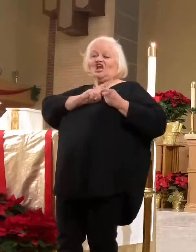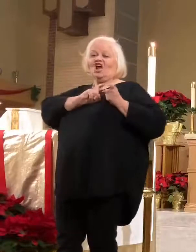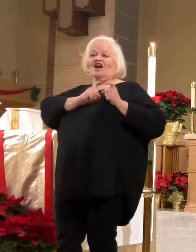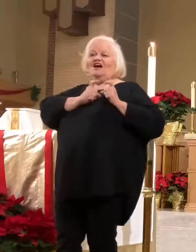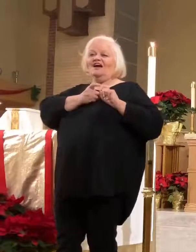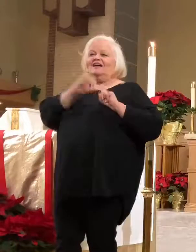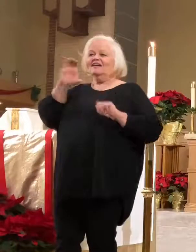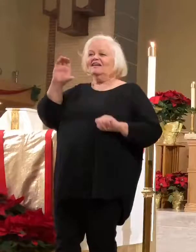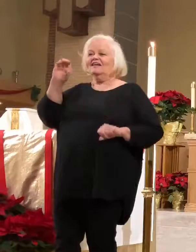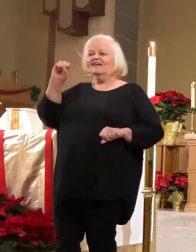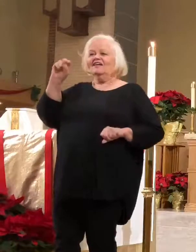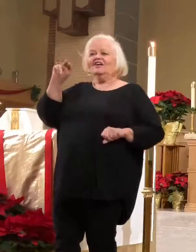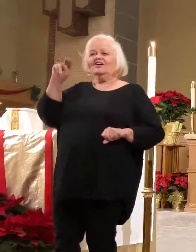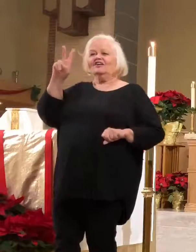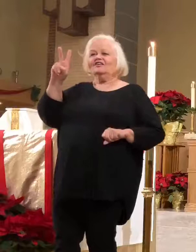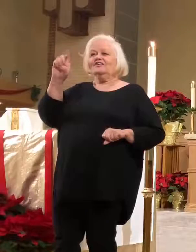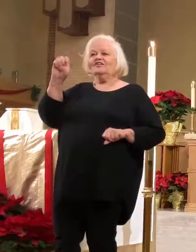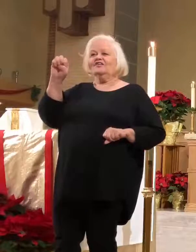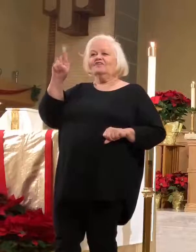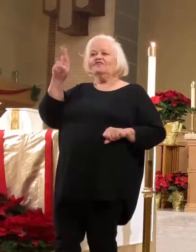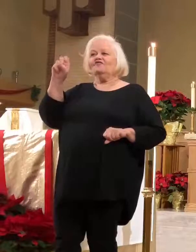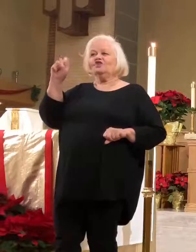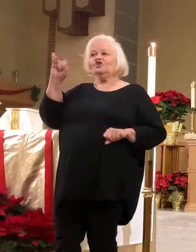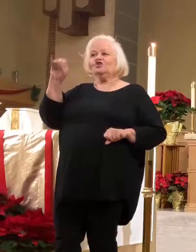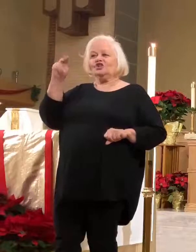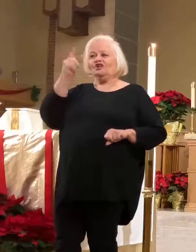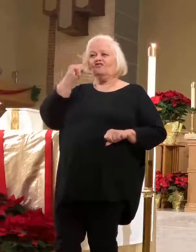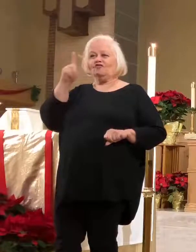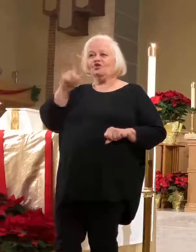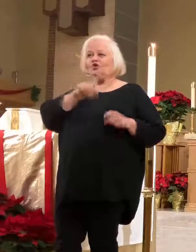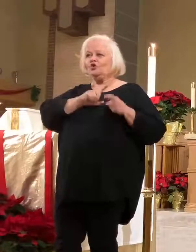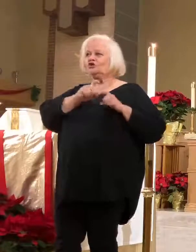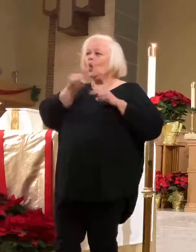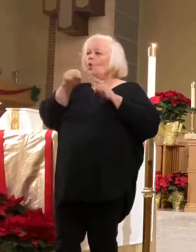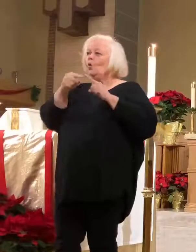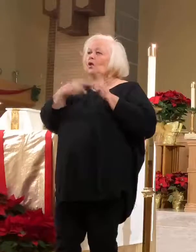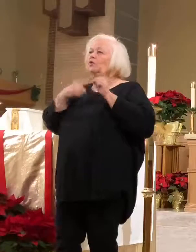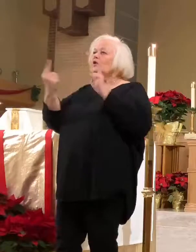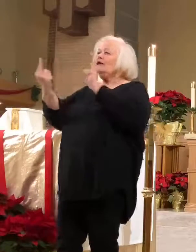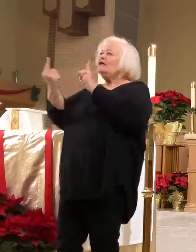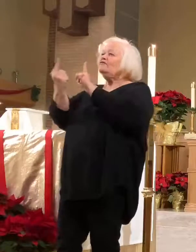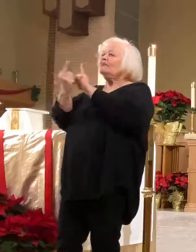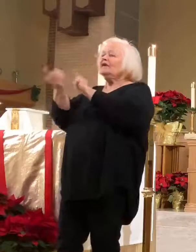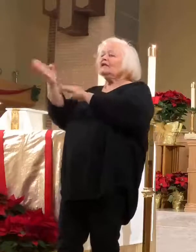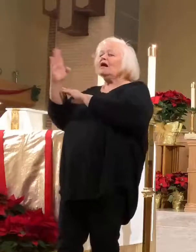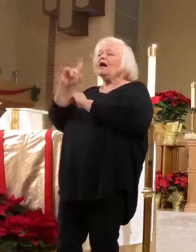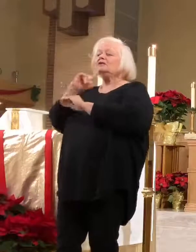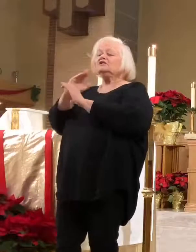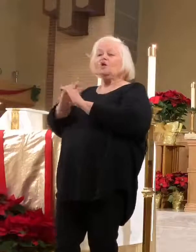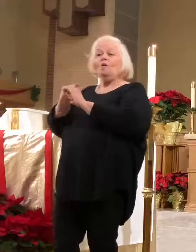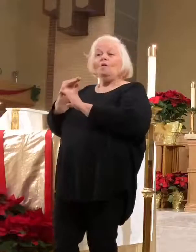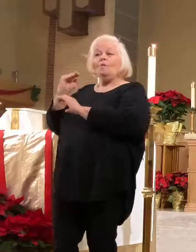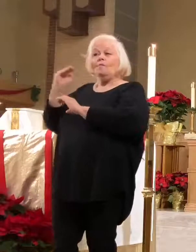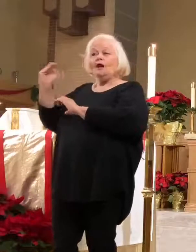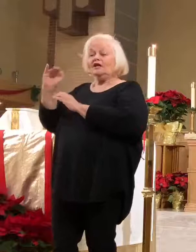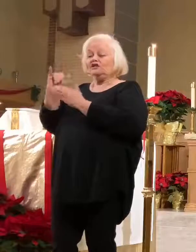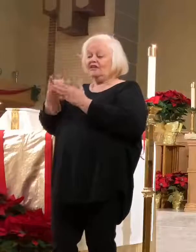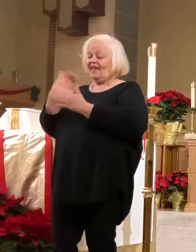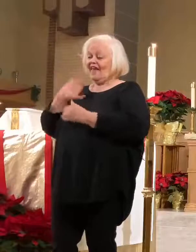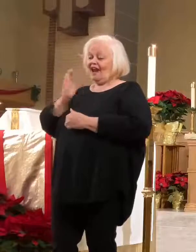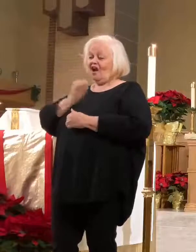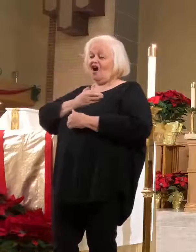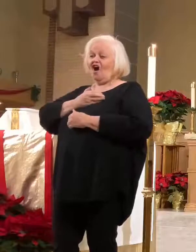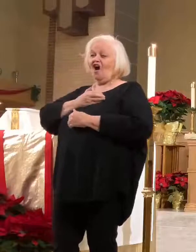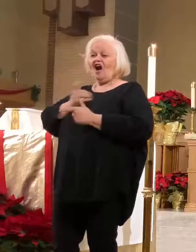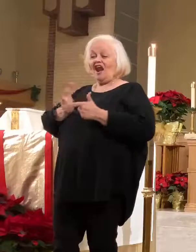what happens in conversion. When we have encountered God so much so that our life, to its